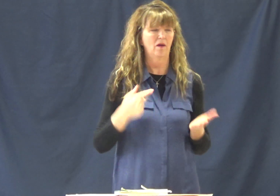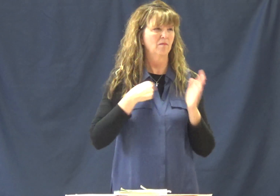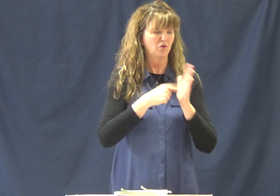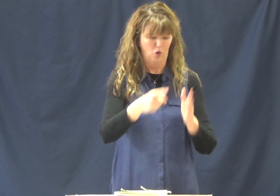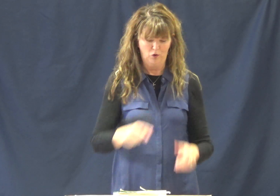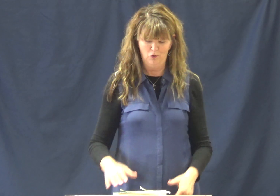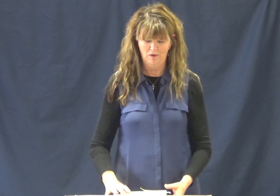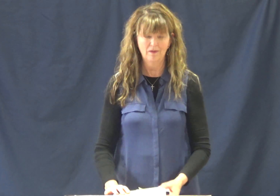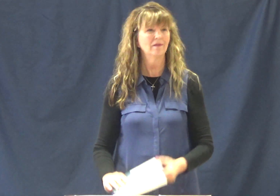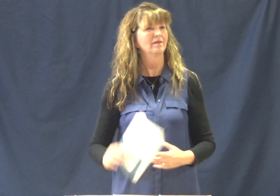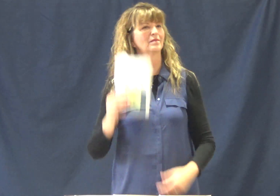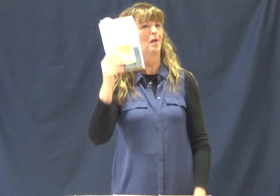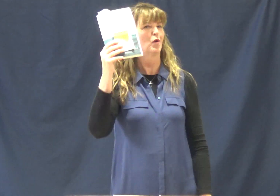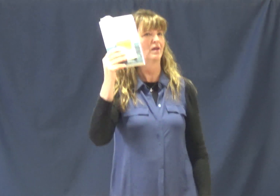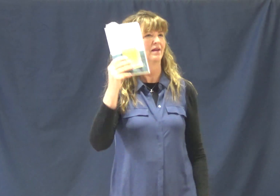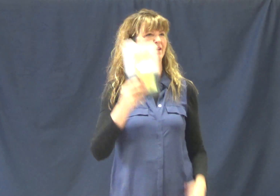And I always carry a book with me.